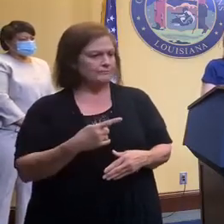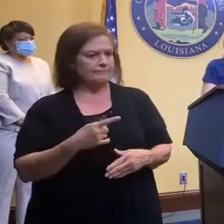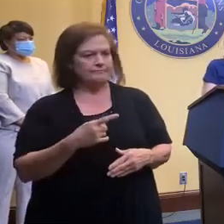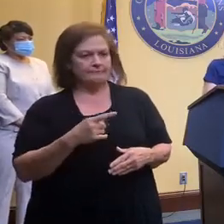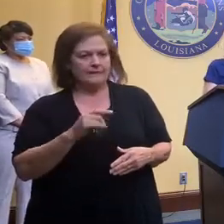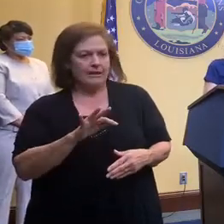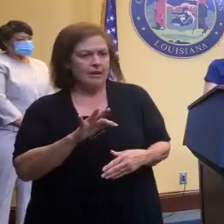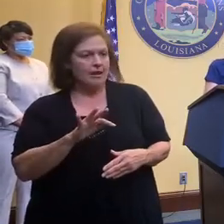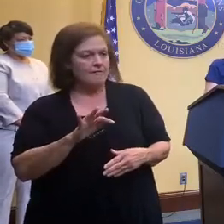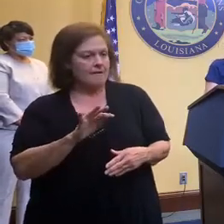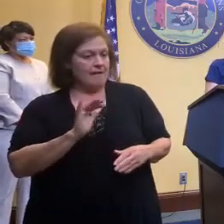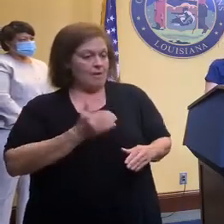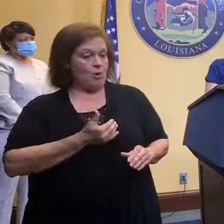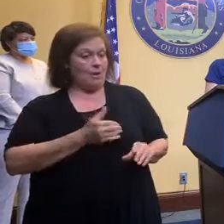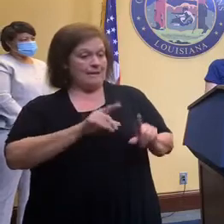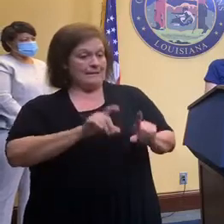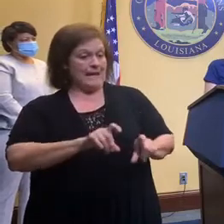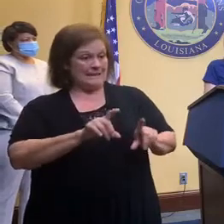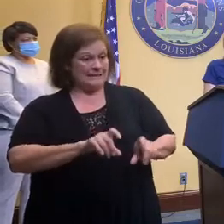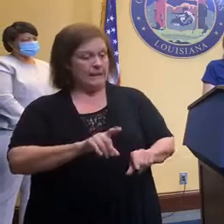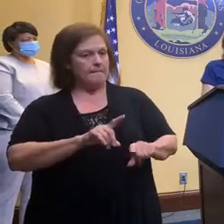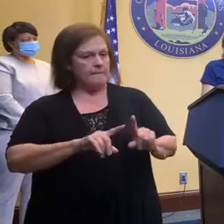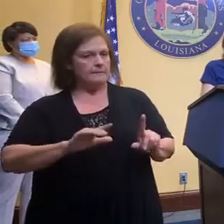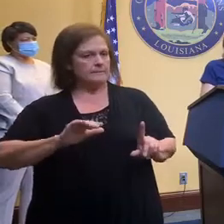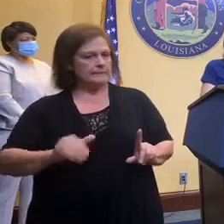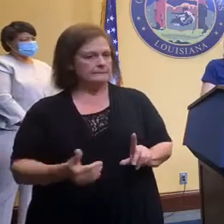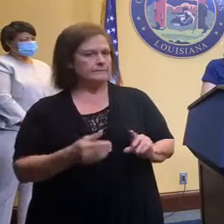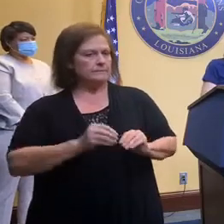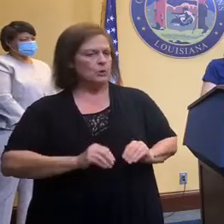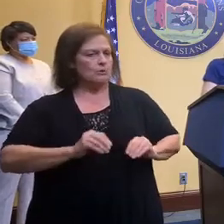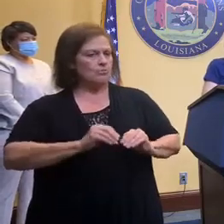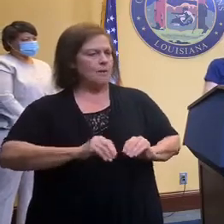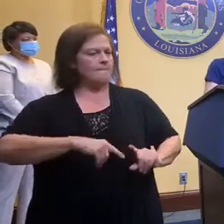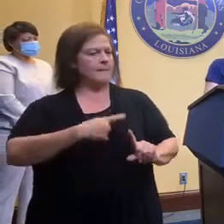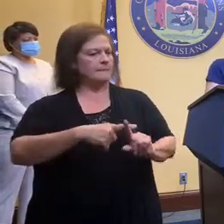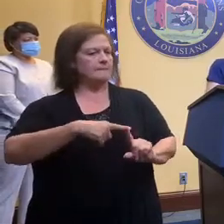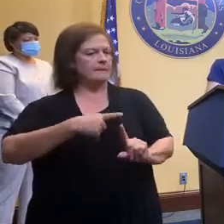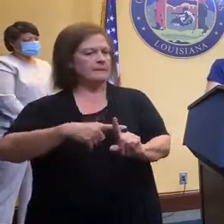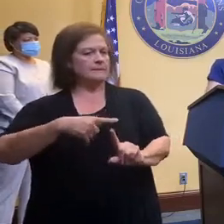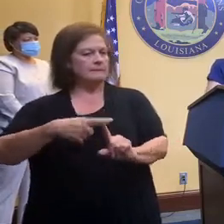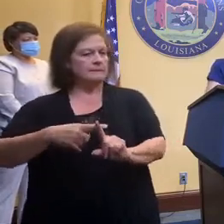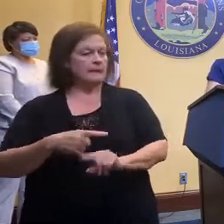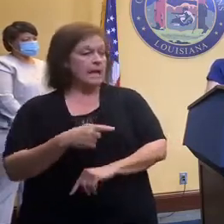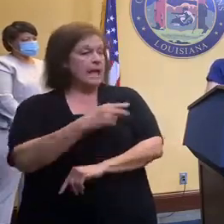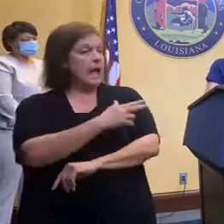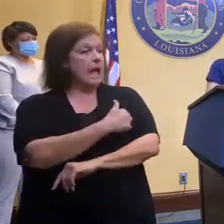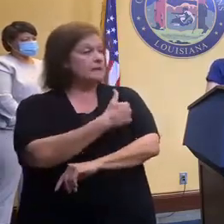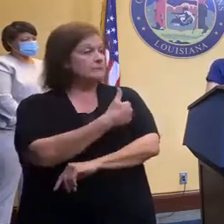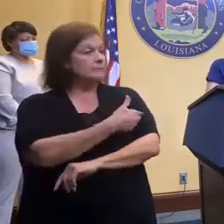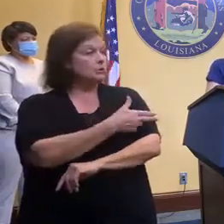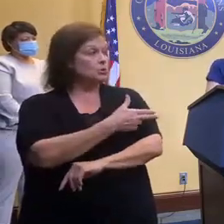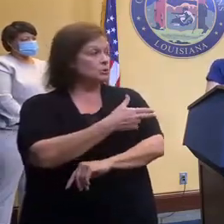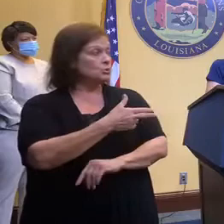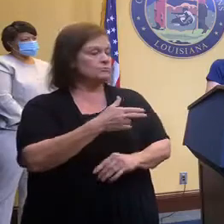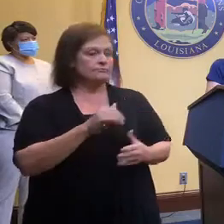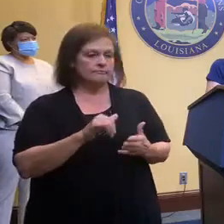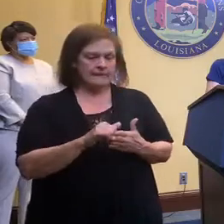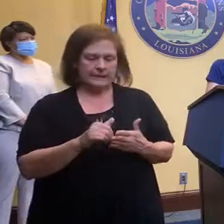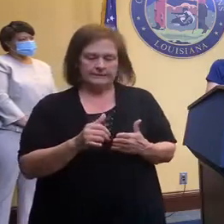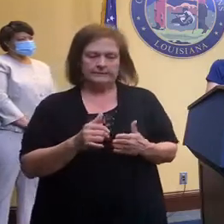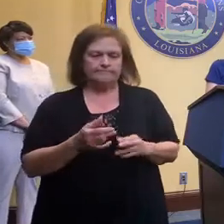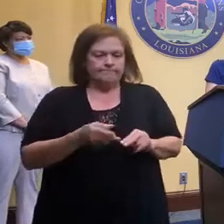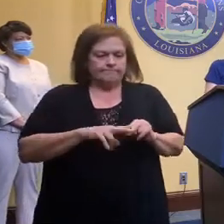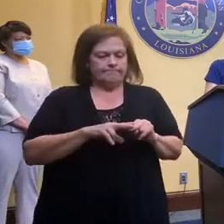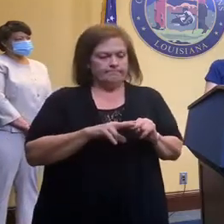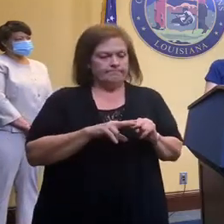high levels of testing, but the cases are more and more positive. Hospitalizations, again, are rising throughout the